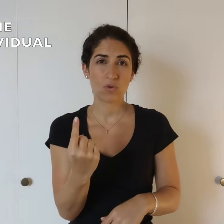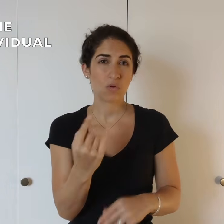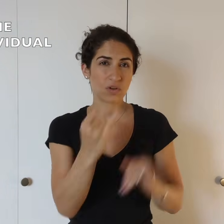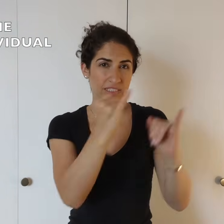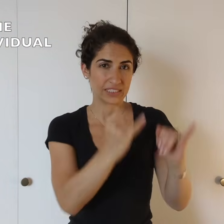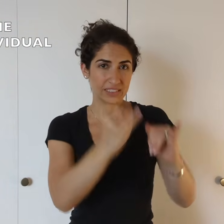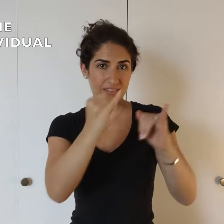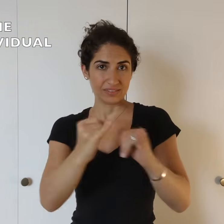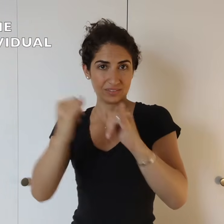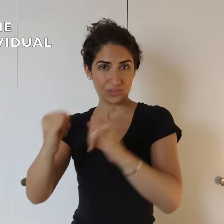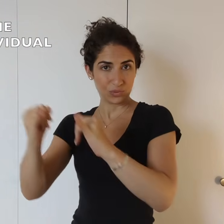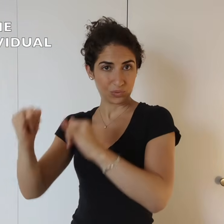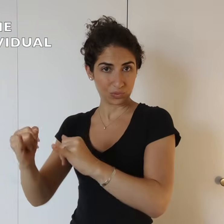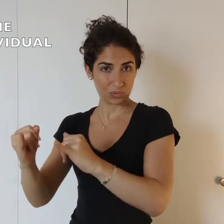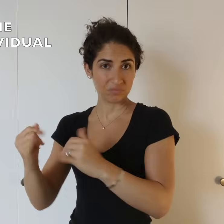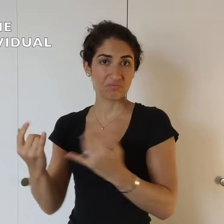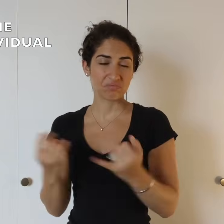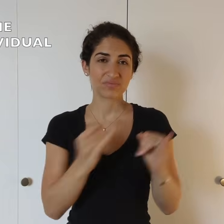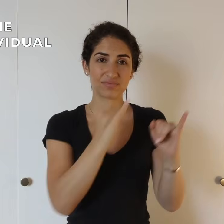Alone or individual.